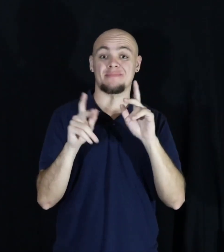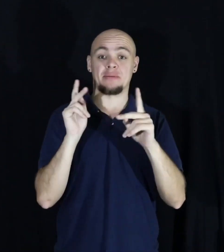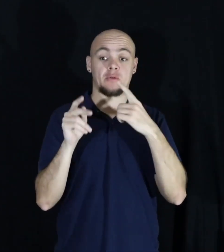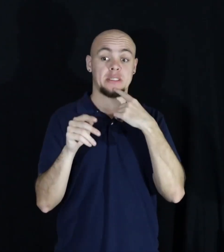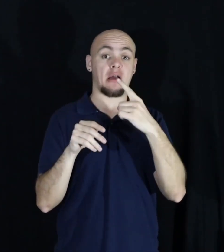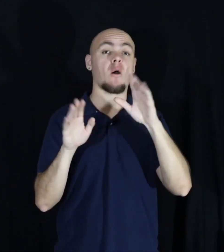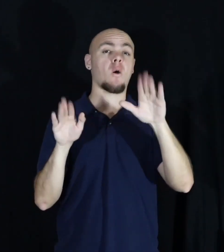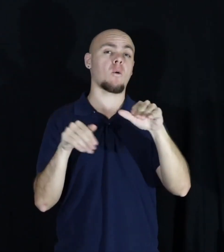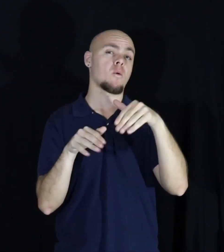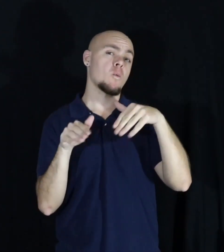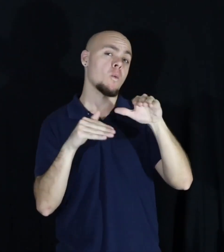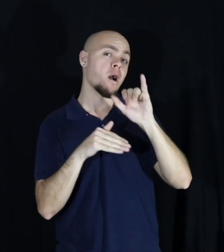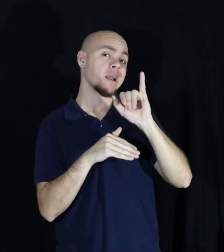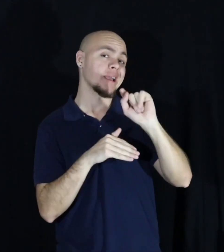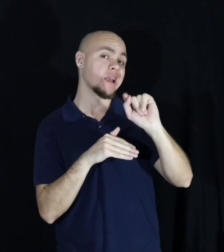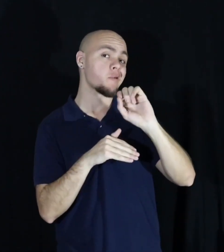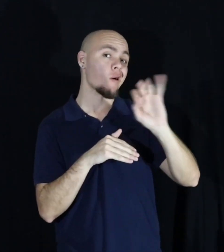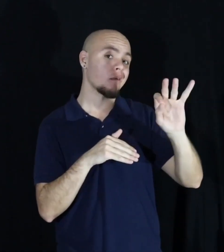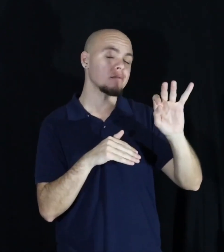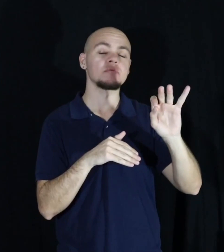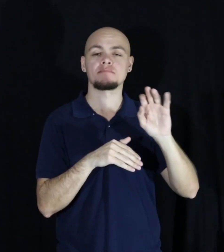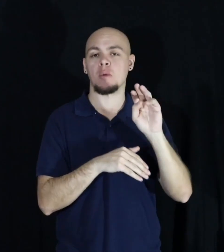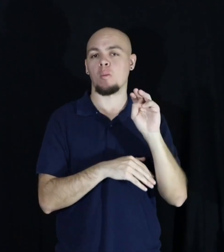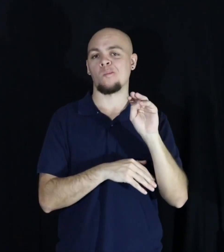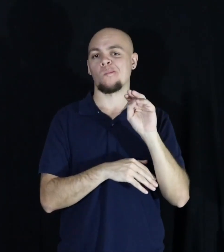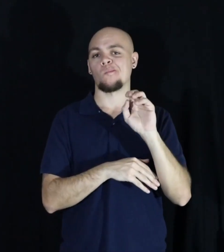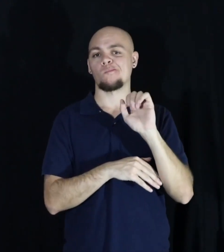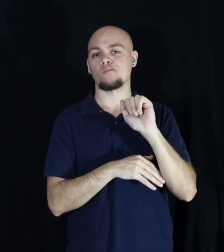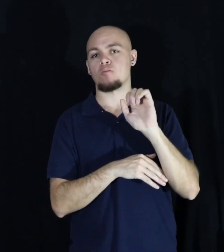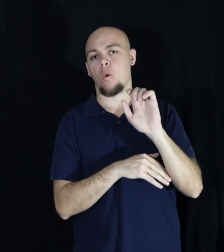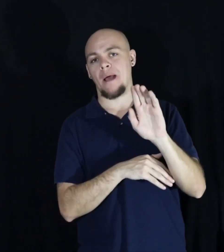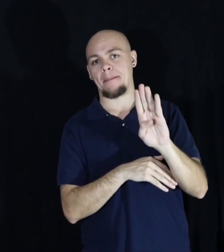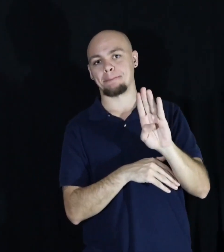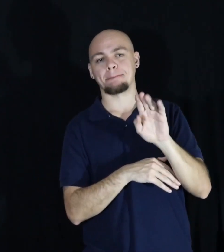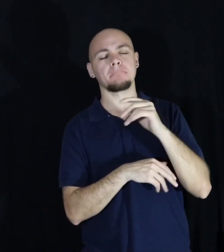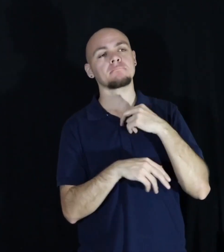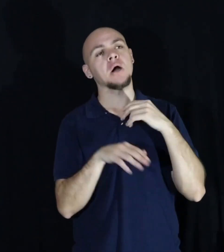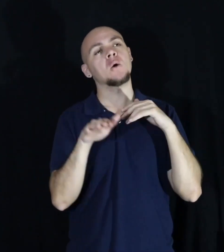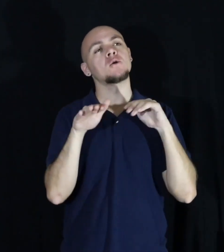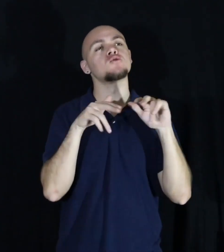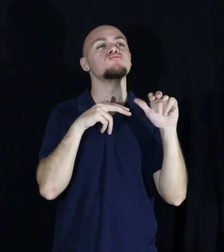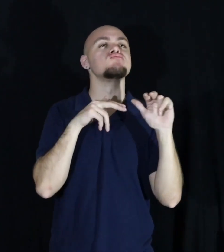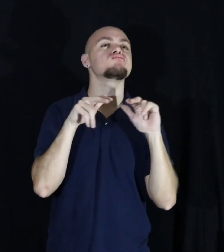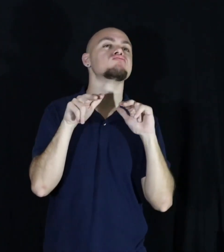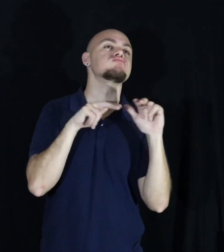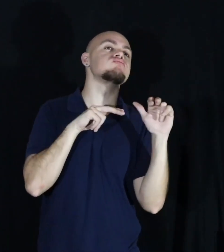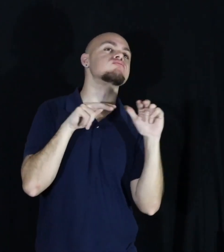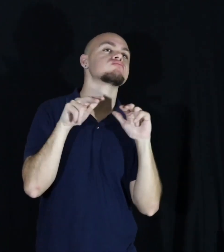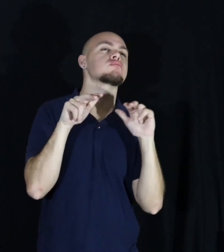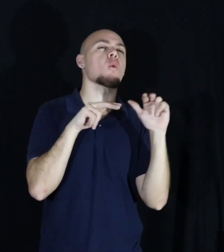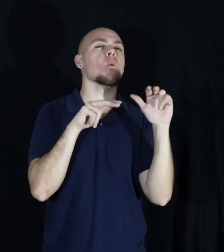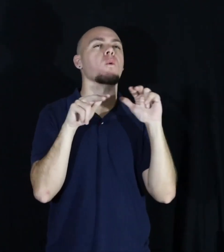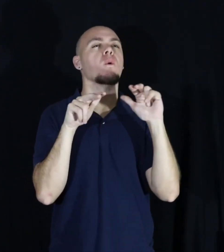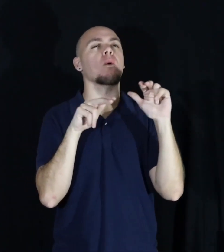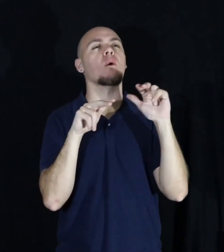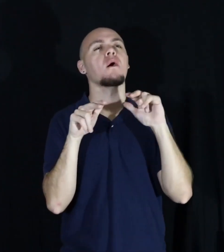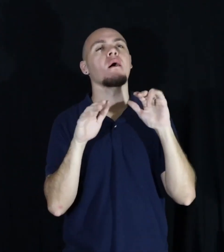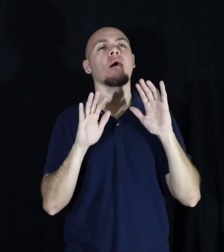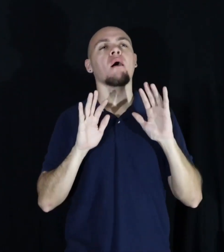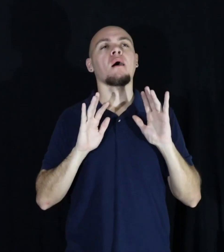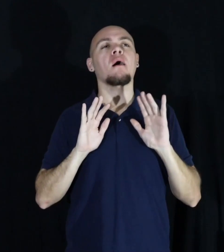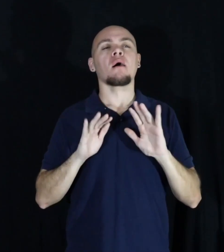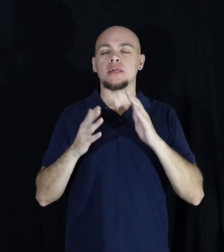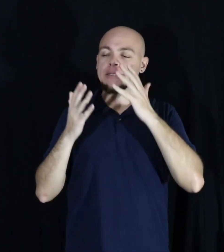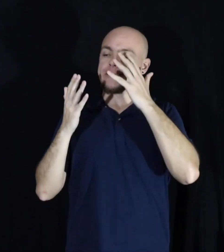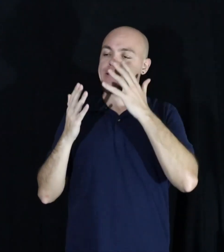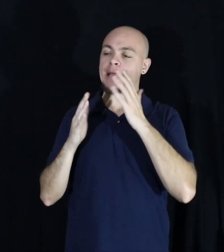Take a breather. In Moab, each step that I took, I could feel the walking wringing out a little bit of my